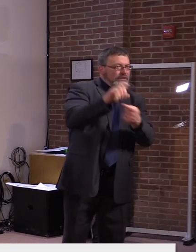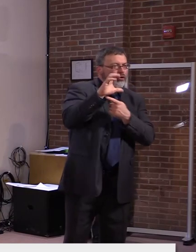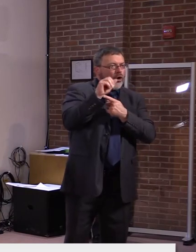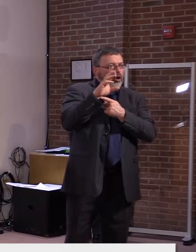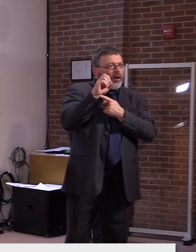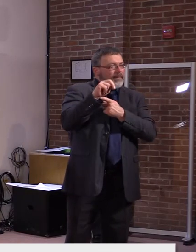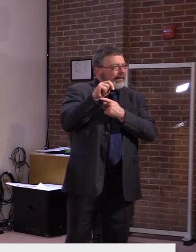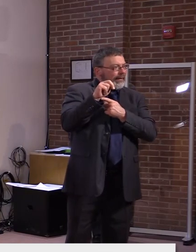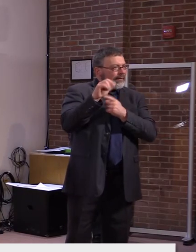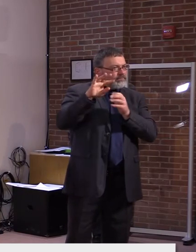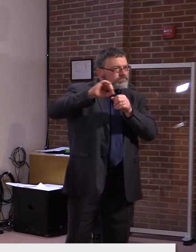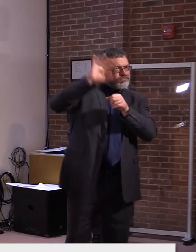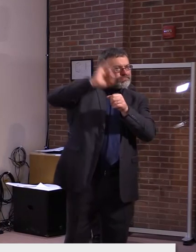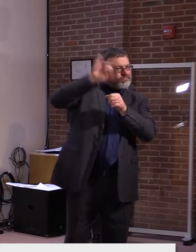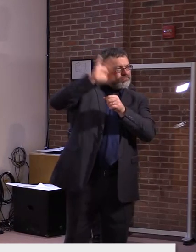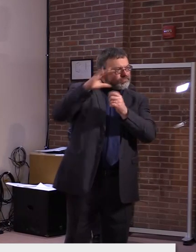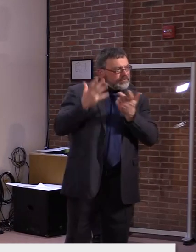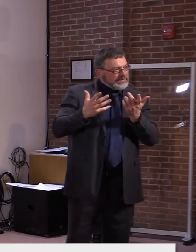to that, if that's okay.